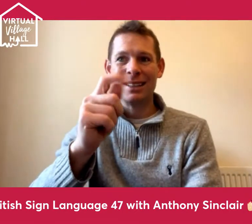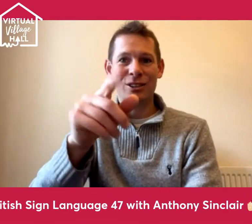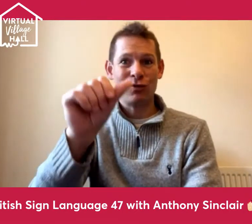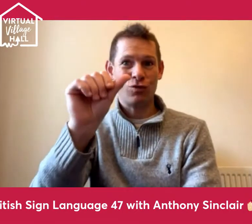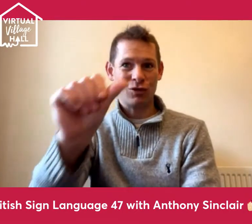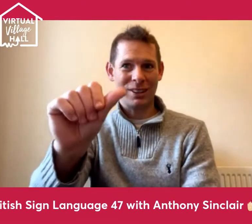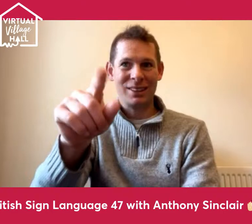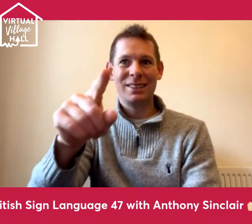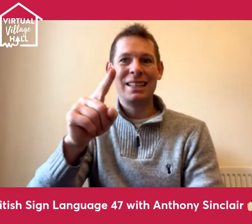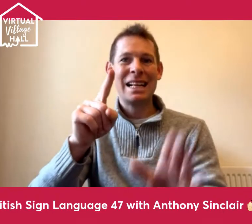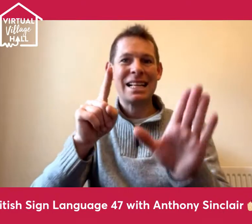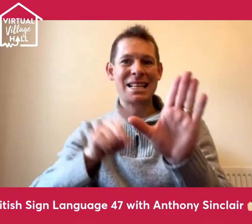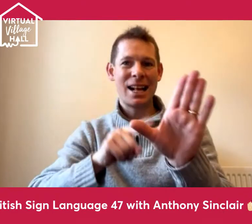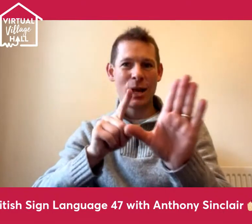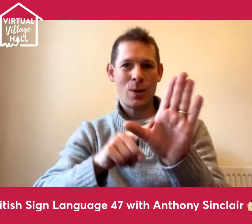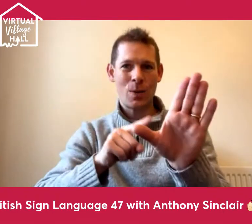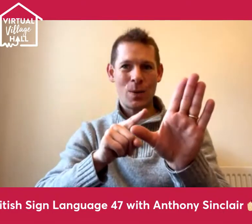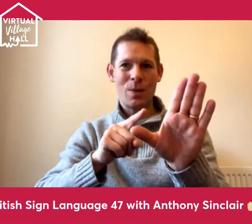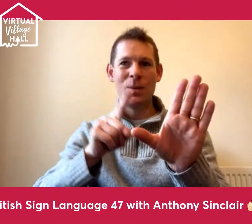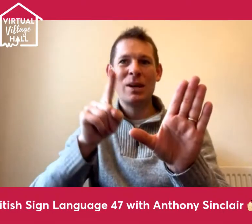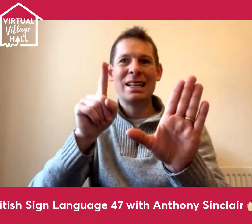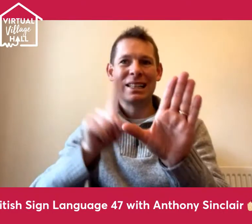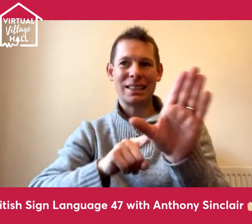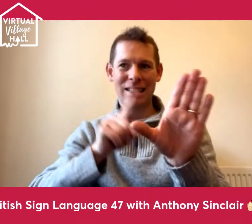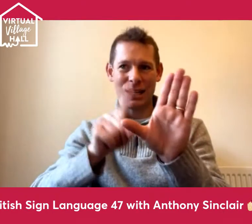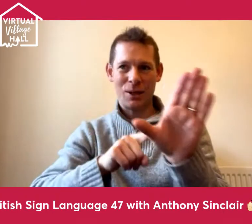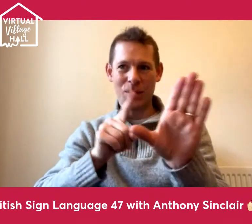Number 10, yellow.